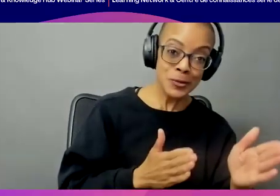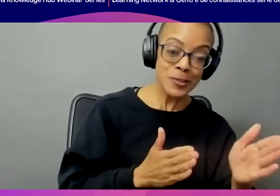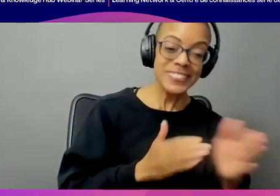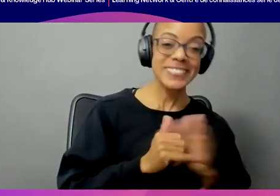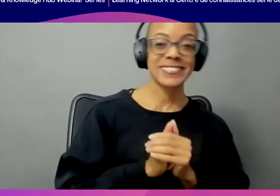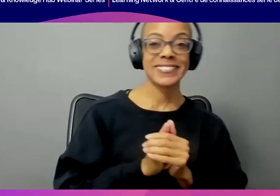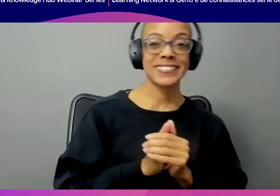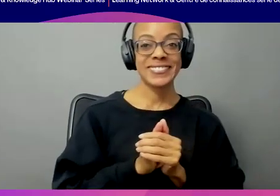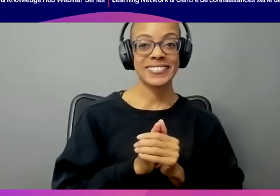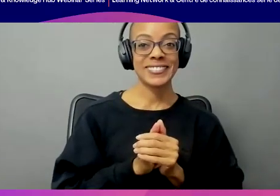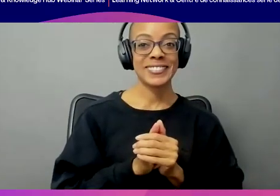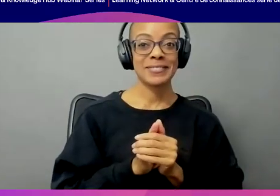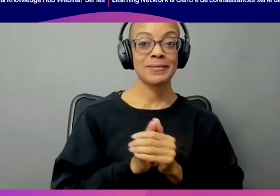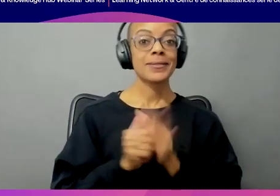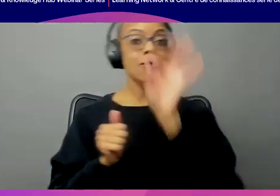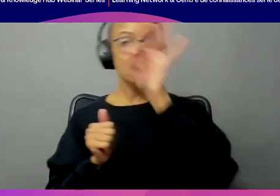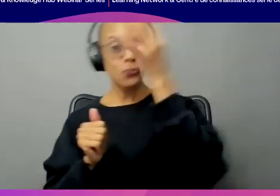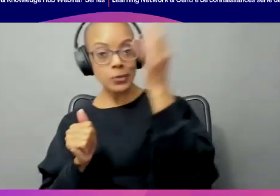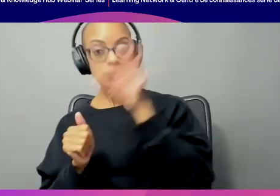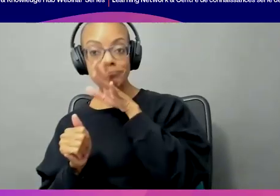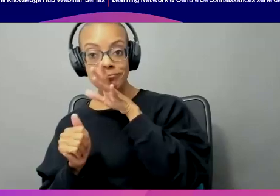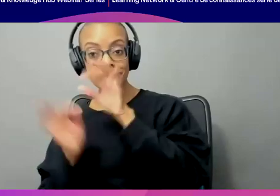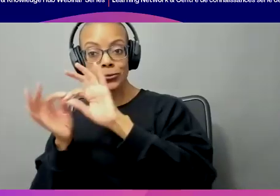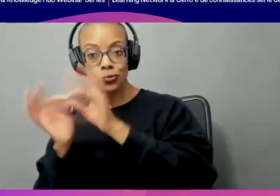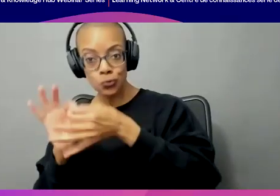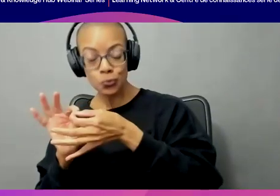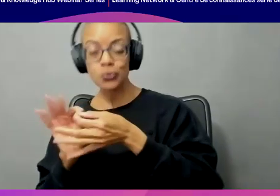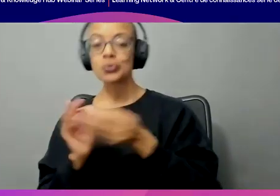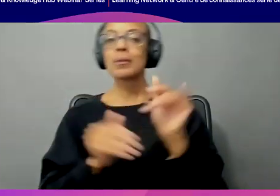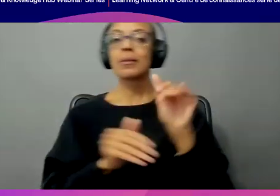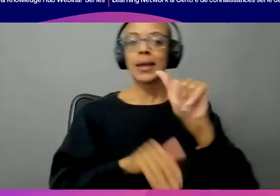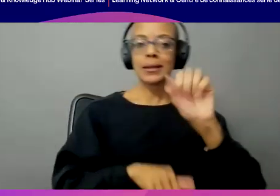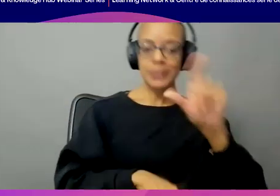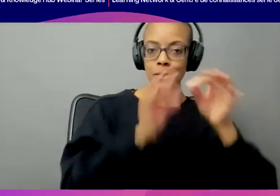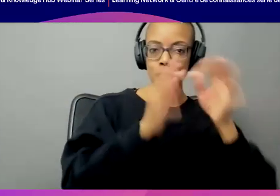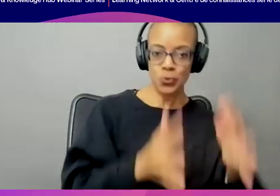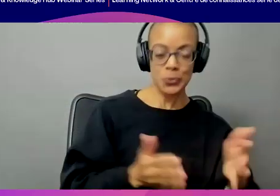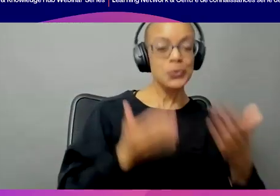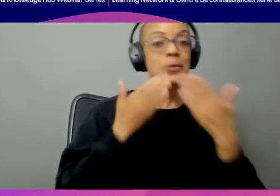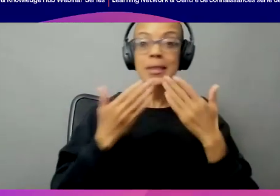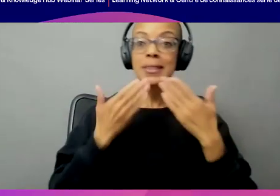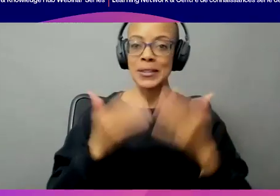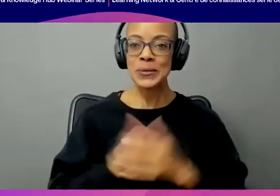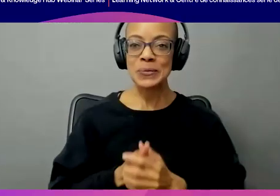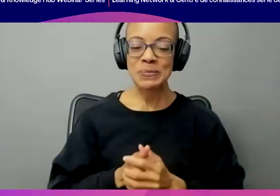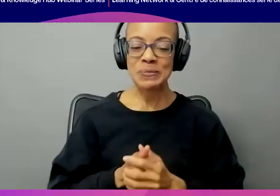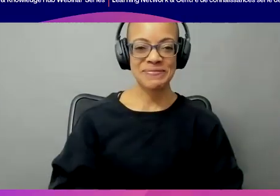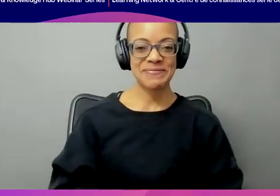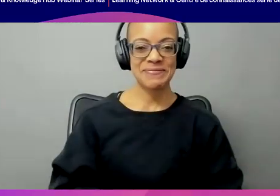our French language interpreters, and to our ASL interpreters. Thank you very much.